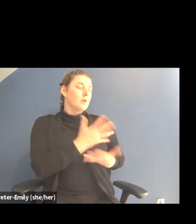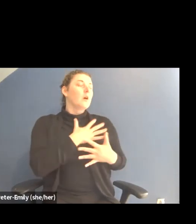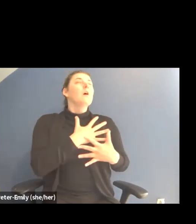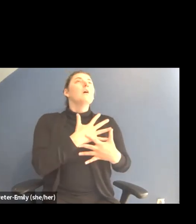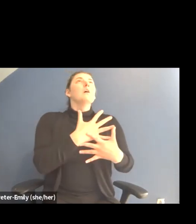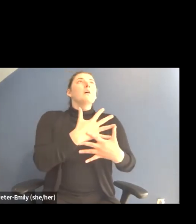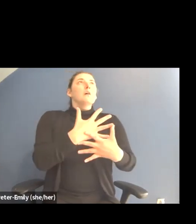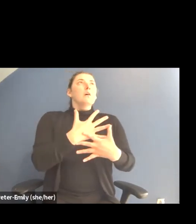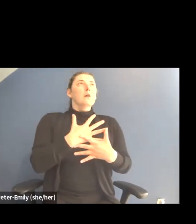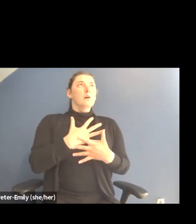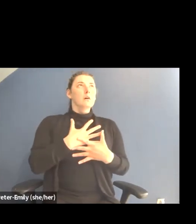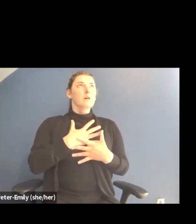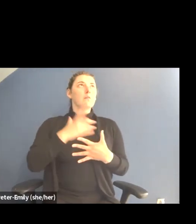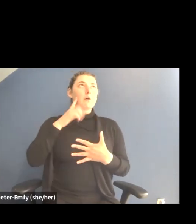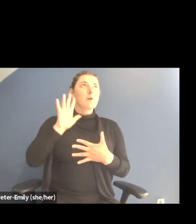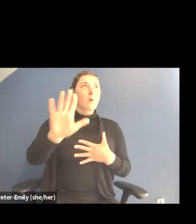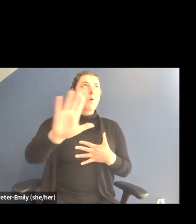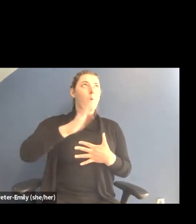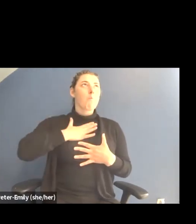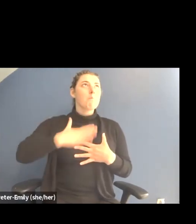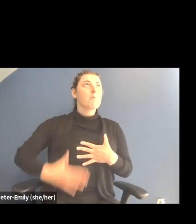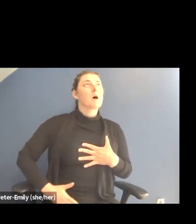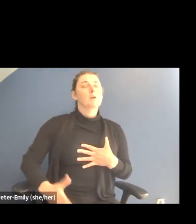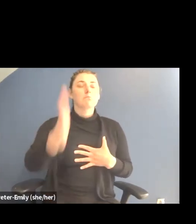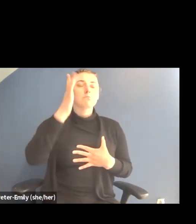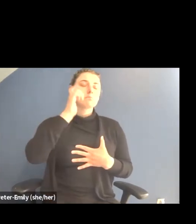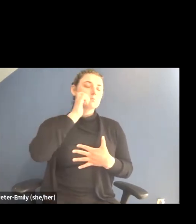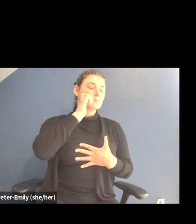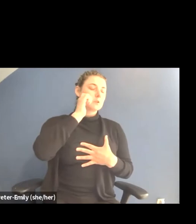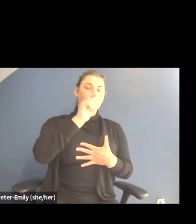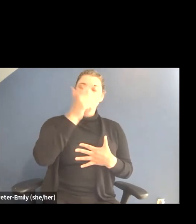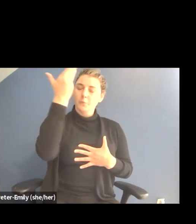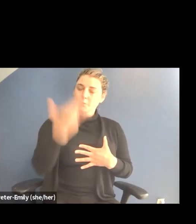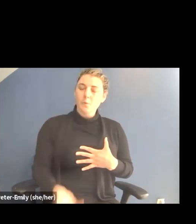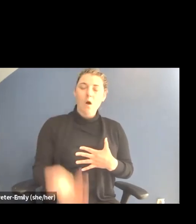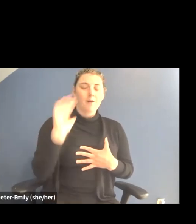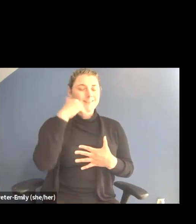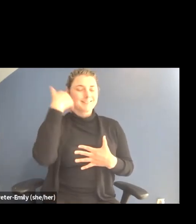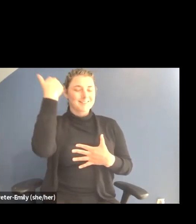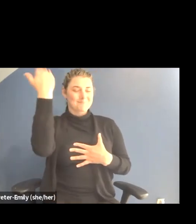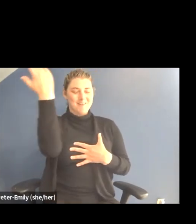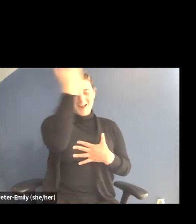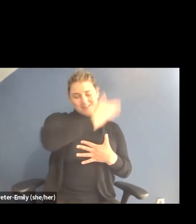For your own good skin, your smile, your